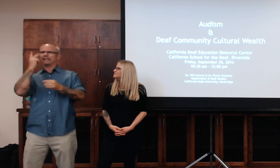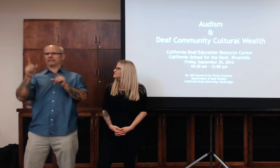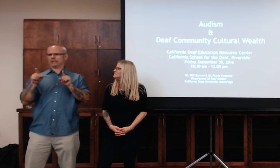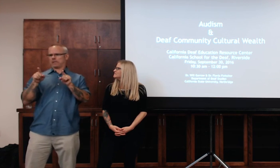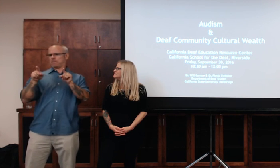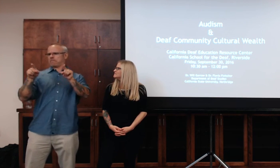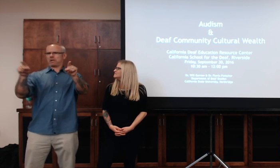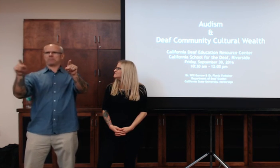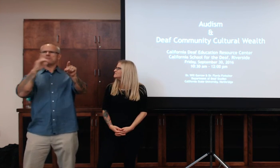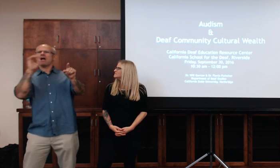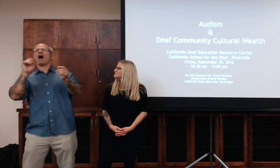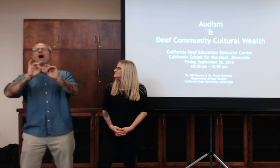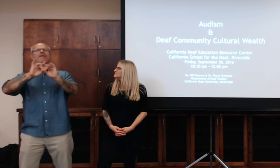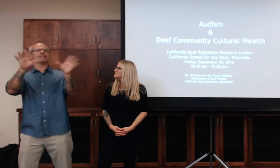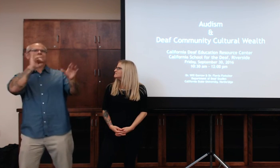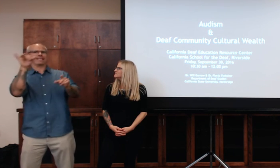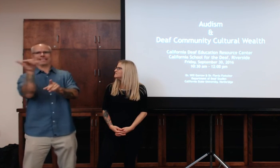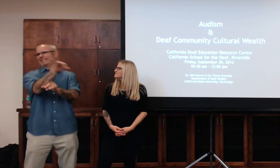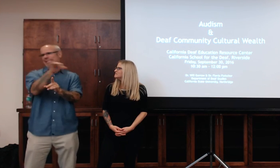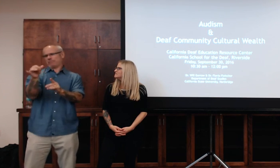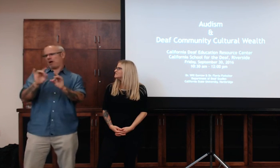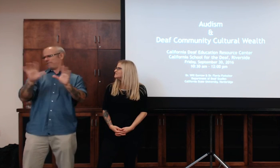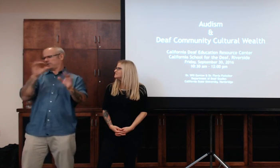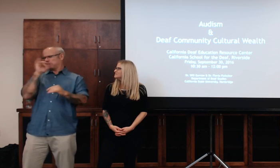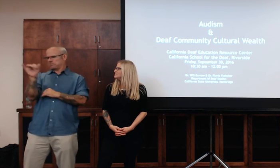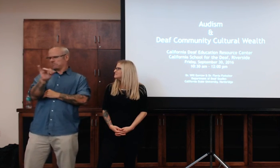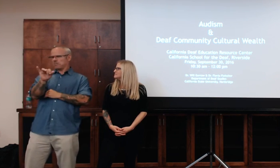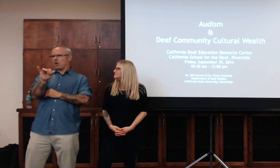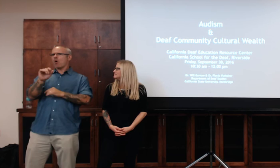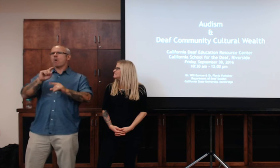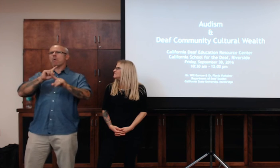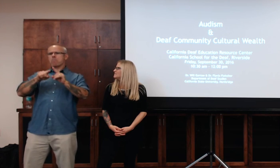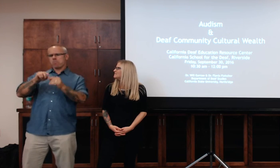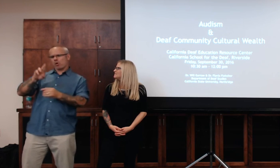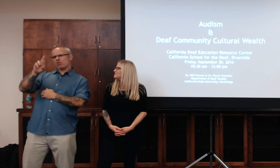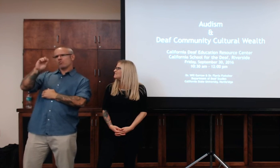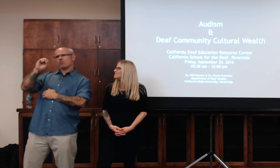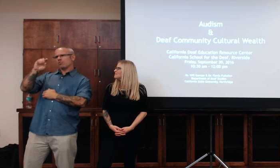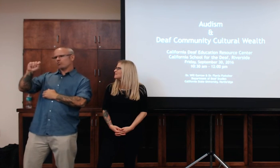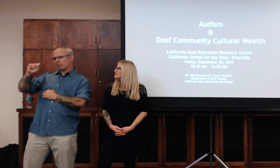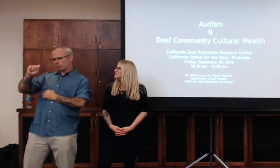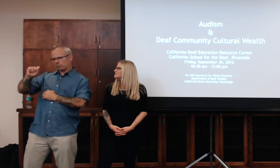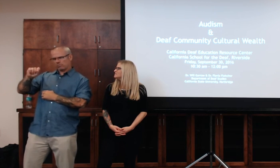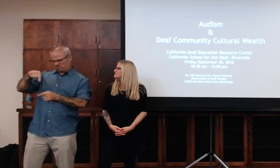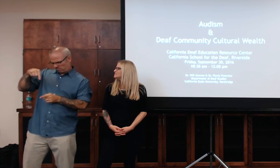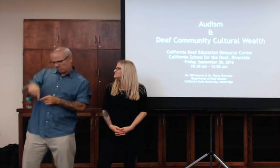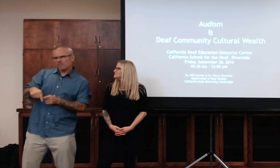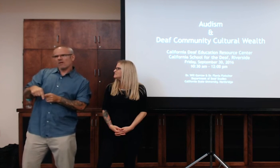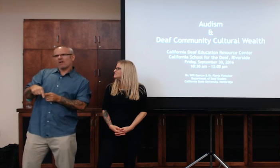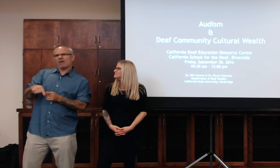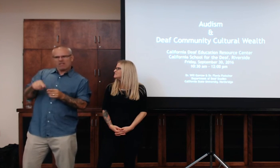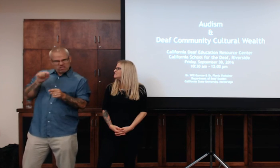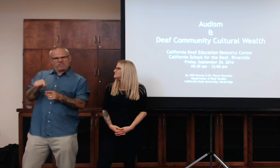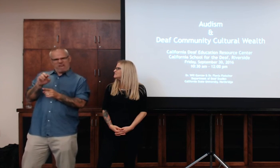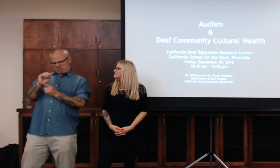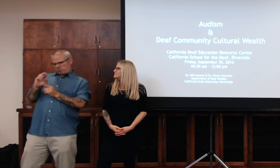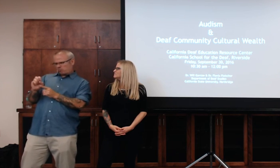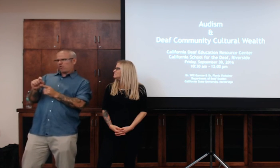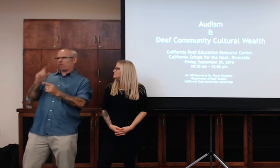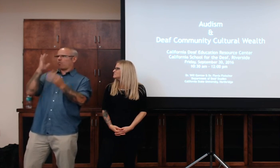the adversity that they were facing. I mean, obviously it wasn't the exact same, but there was a strong parallel there. There were these roots to the issues, the roots